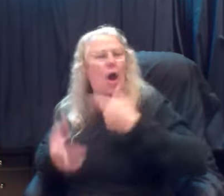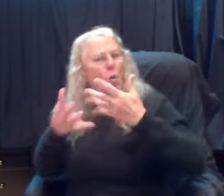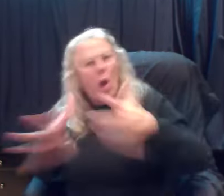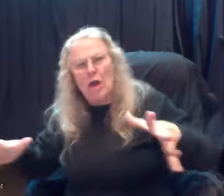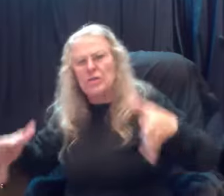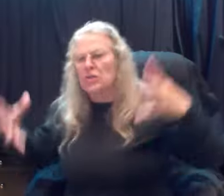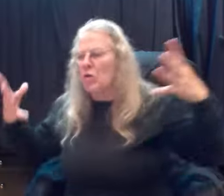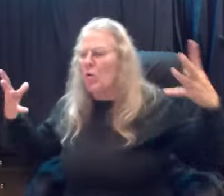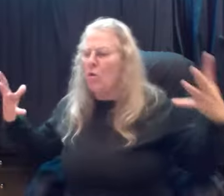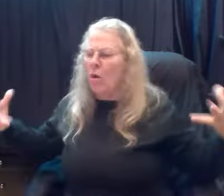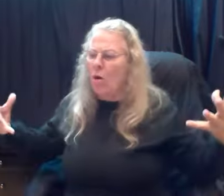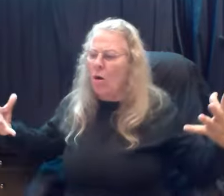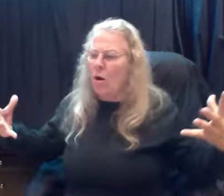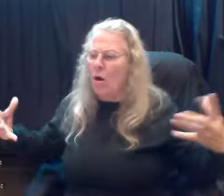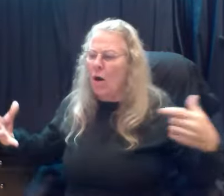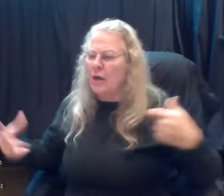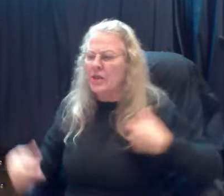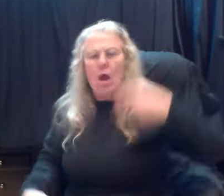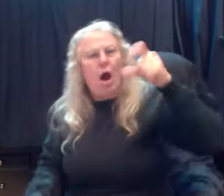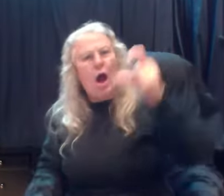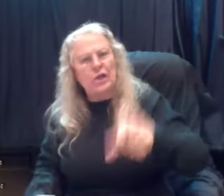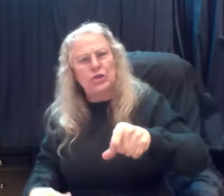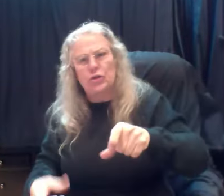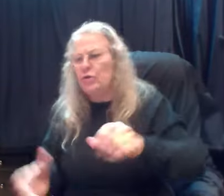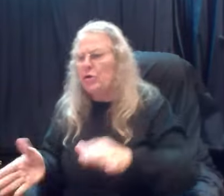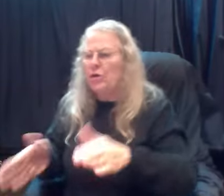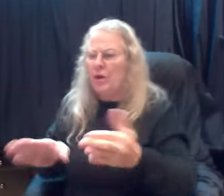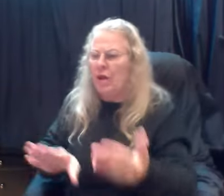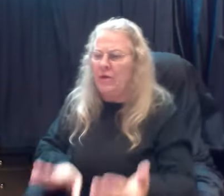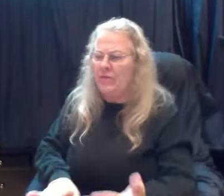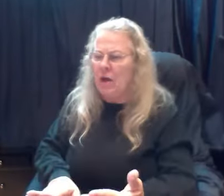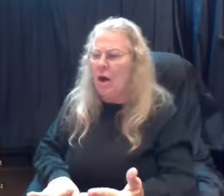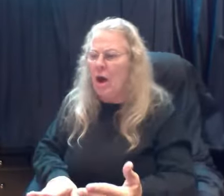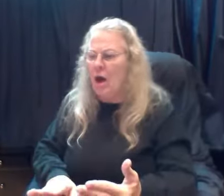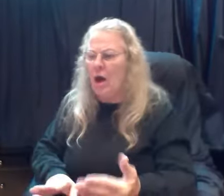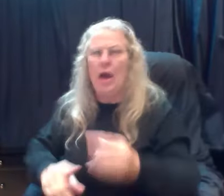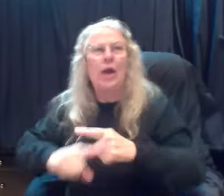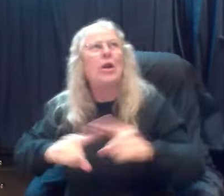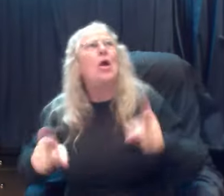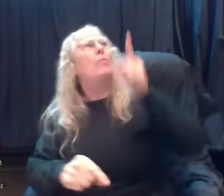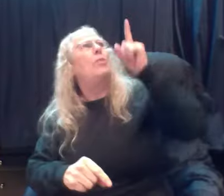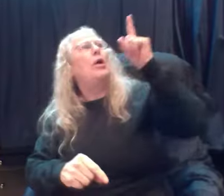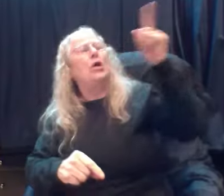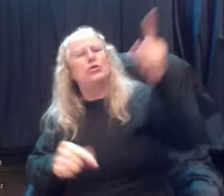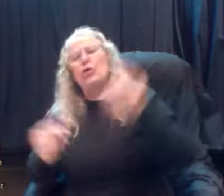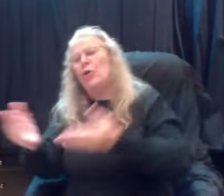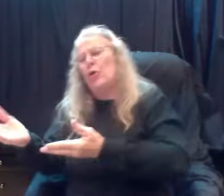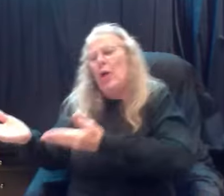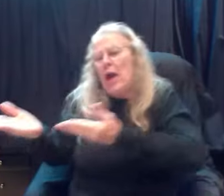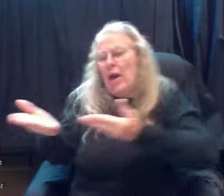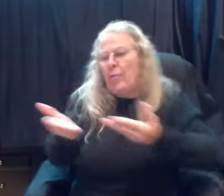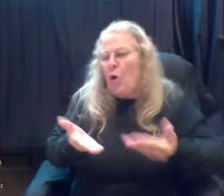was so lost, I should have died. But you have brought